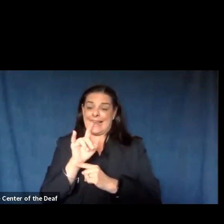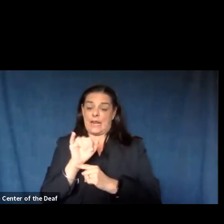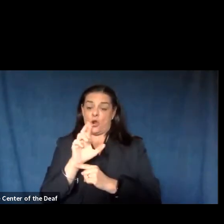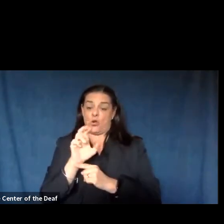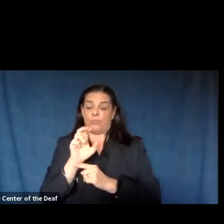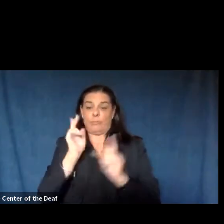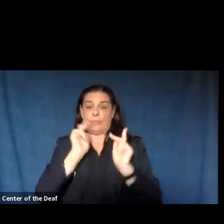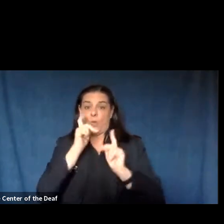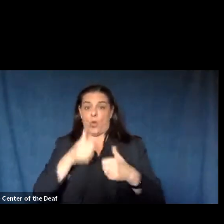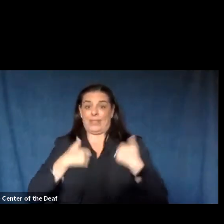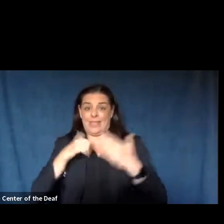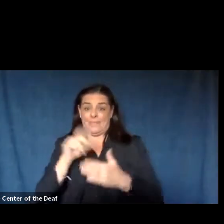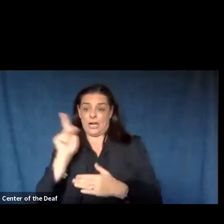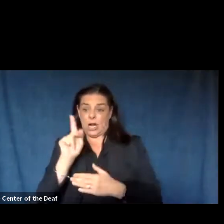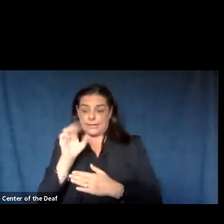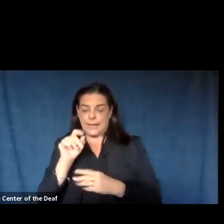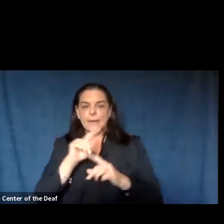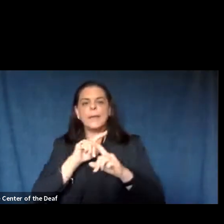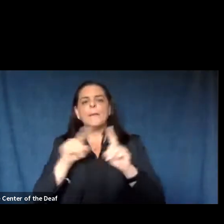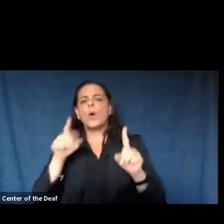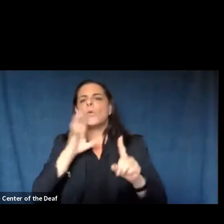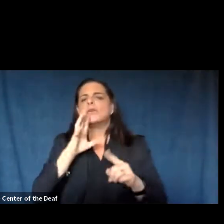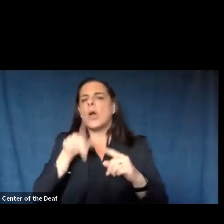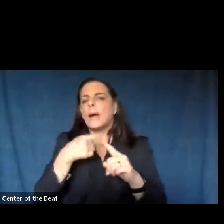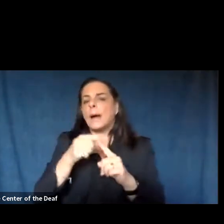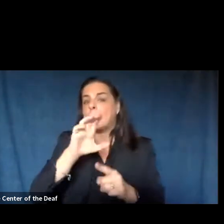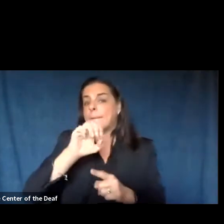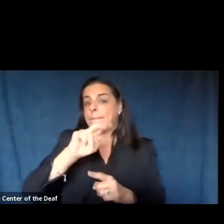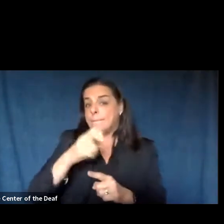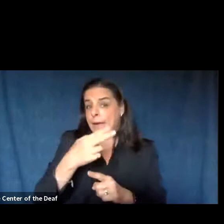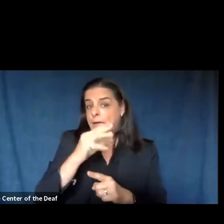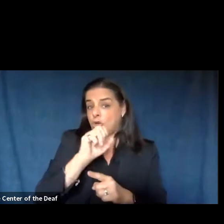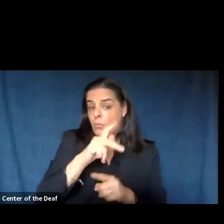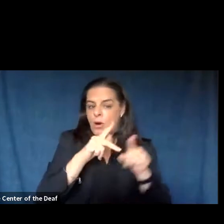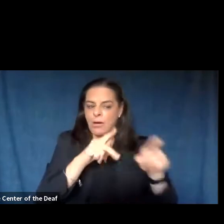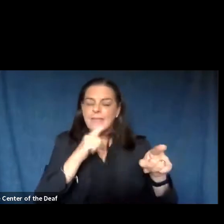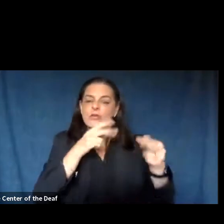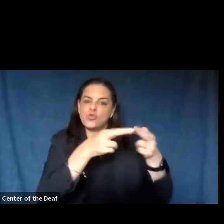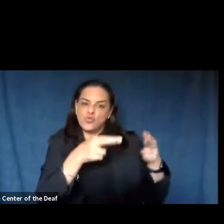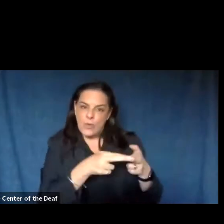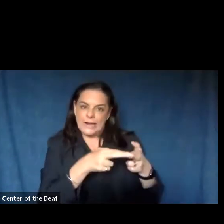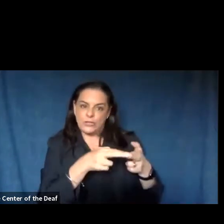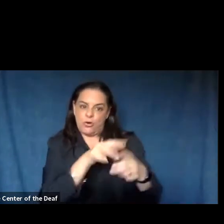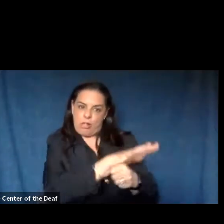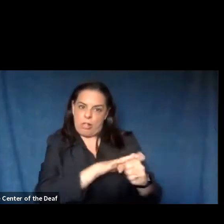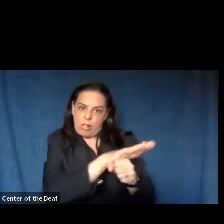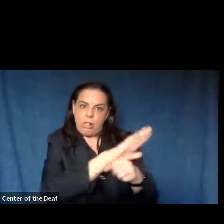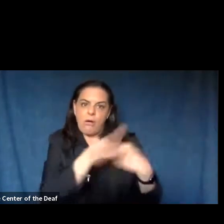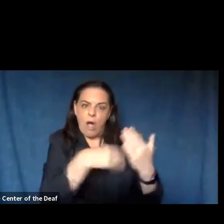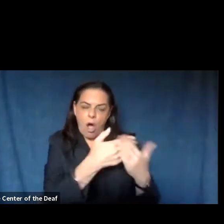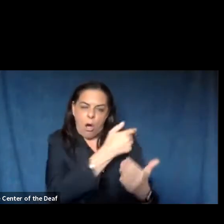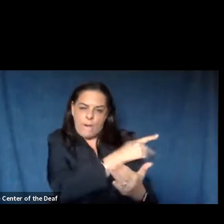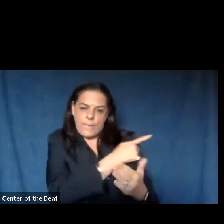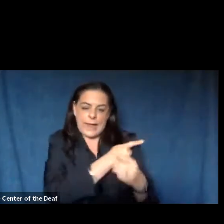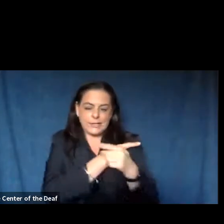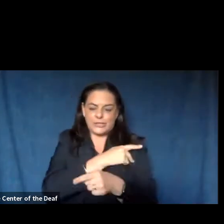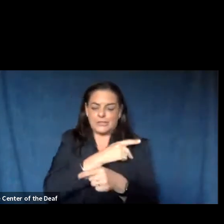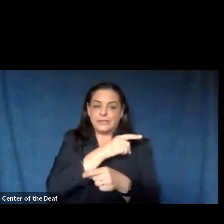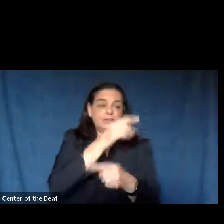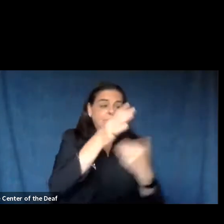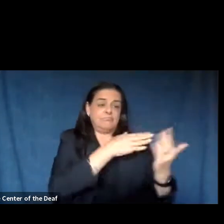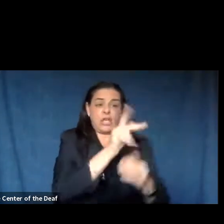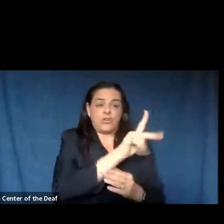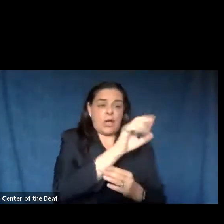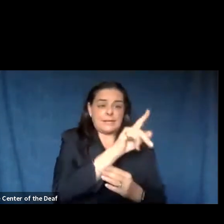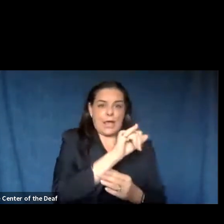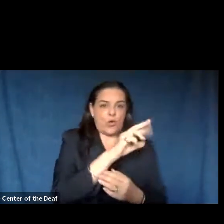we talk with the benchmarks, that data is regional hospitalizations. So that's all patients, whether they live in Knox County or